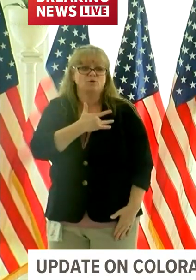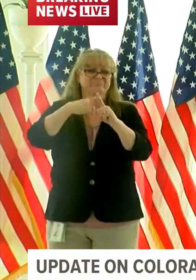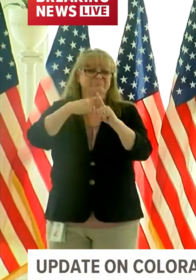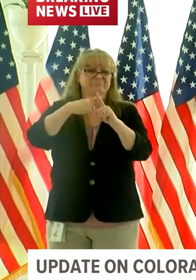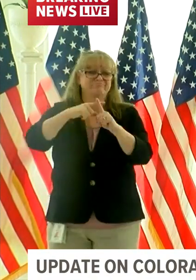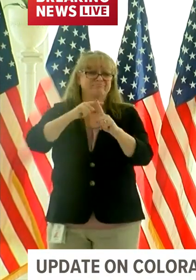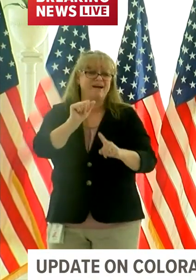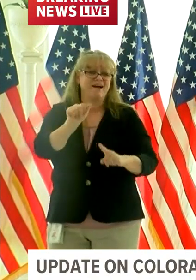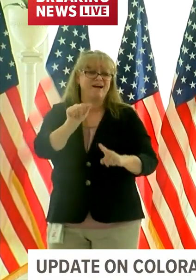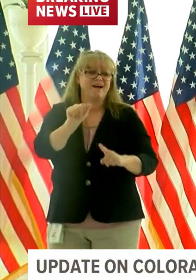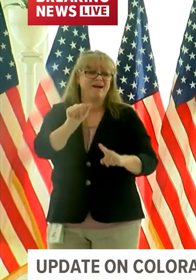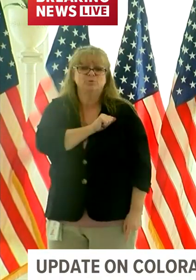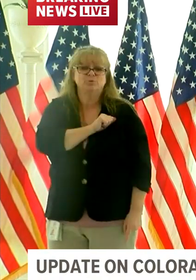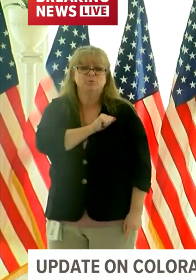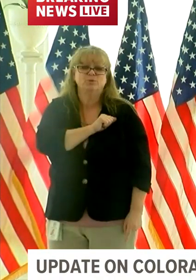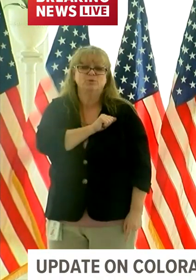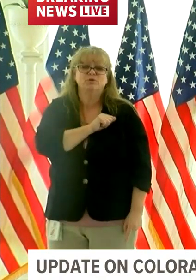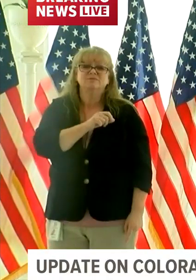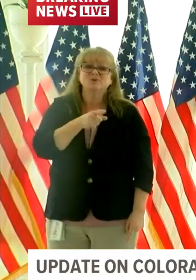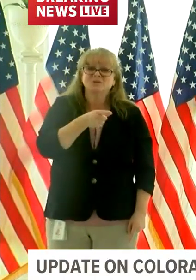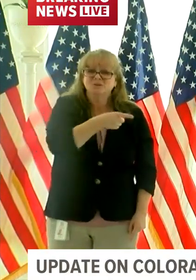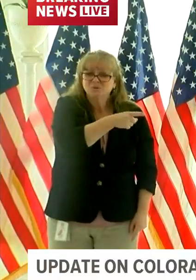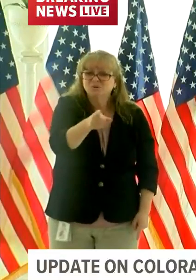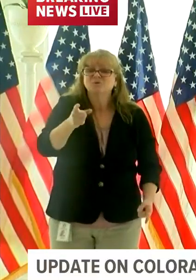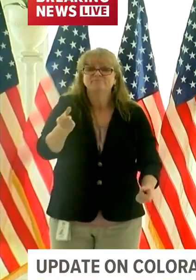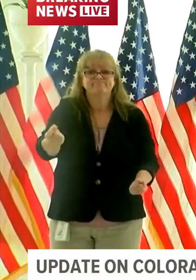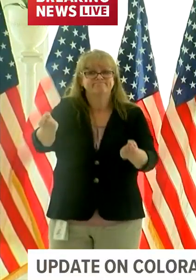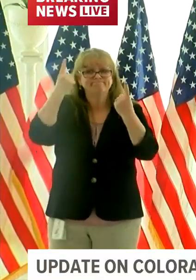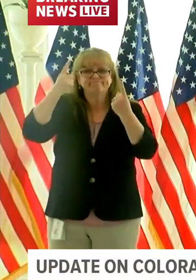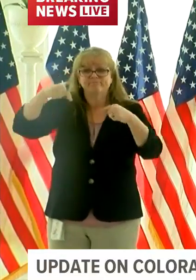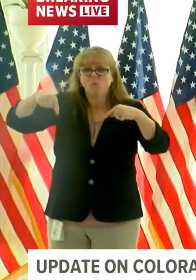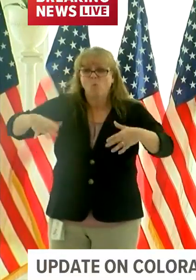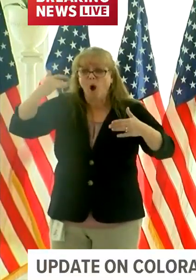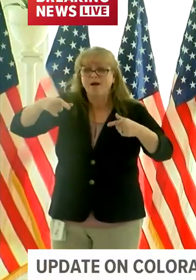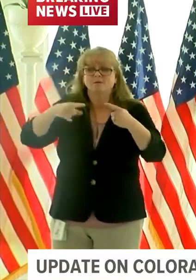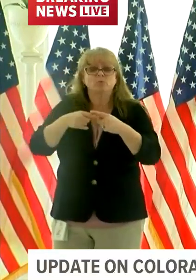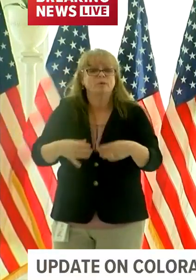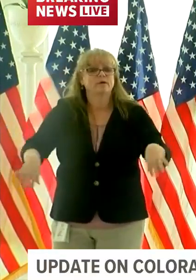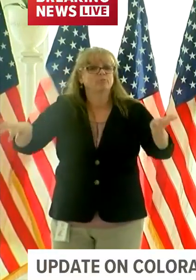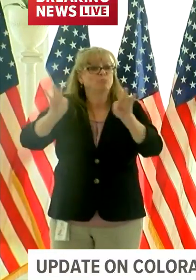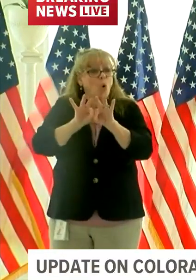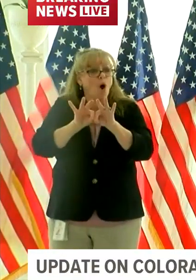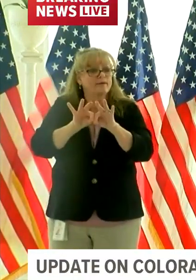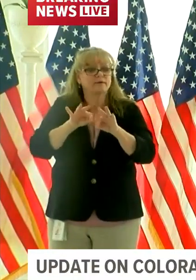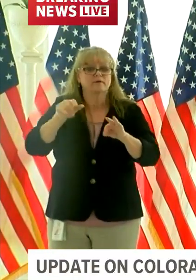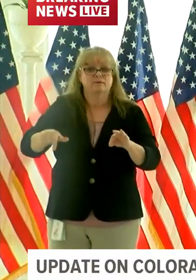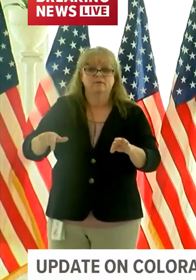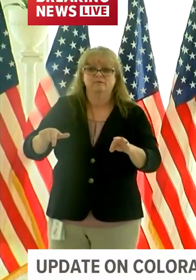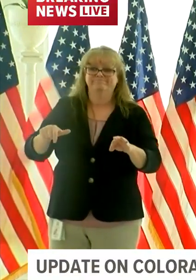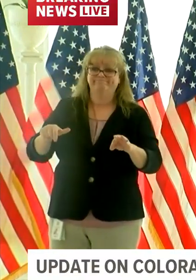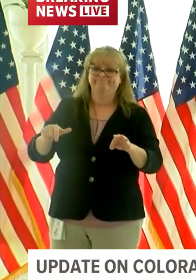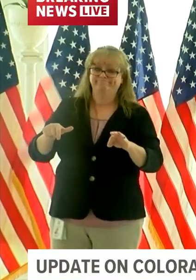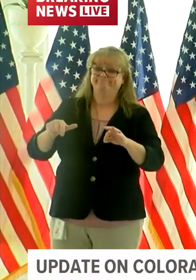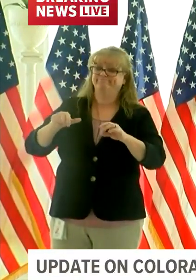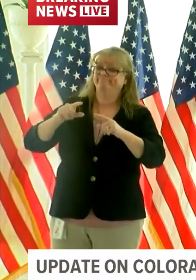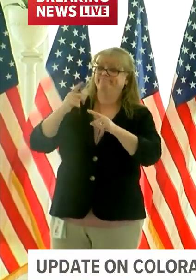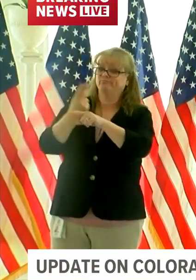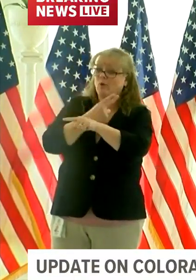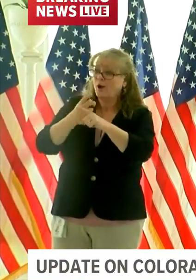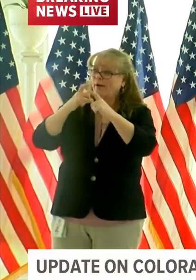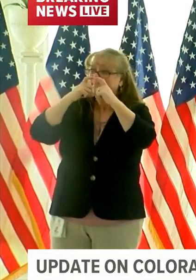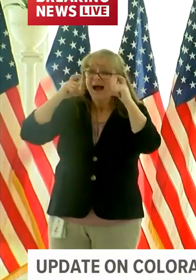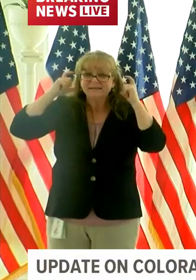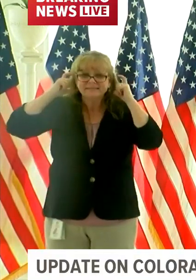reason that we need to stay at home except when absolutely necessary, and that we need to wear a facial covering when we do go